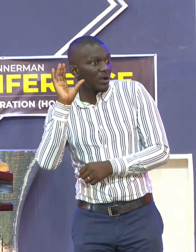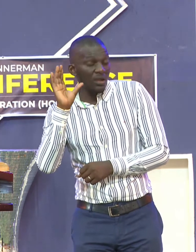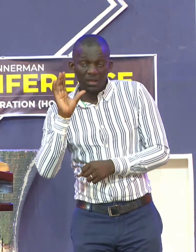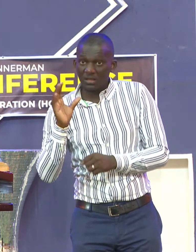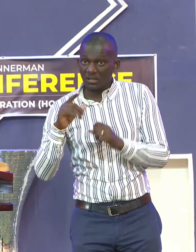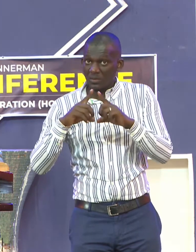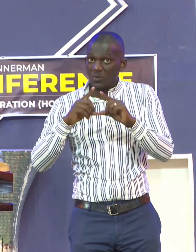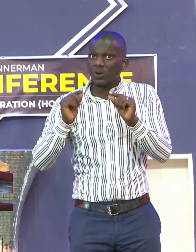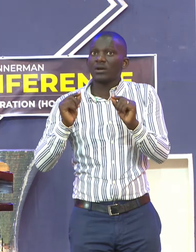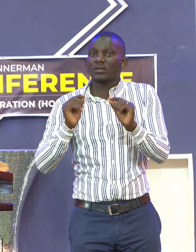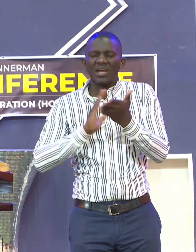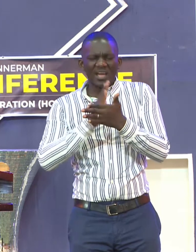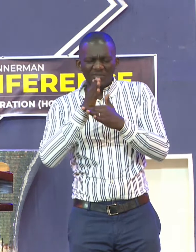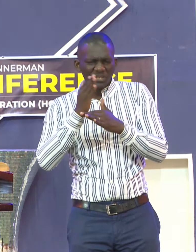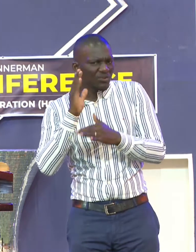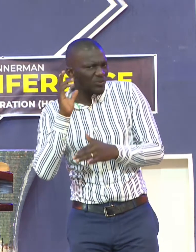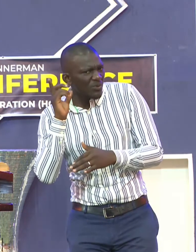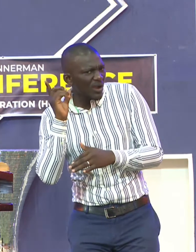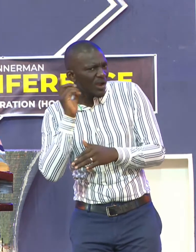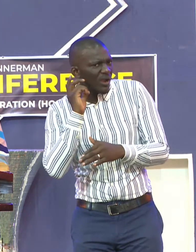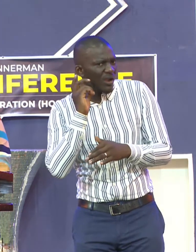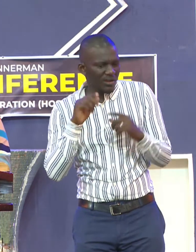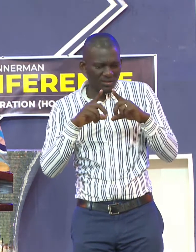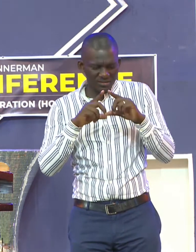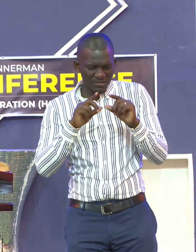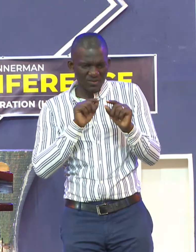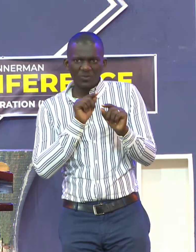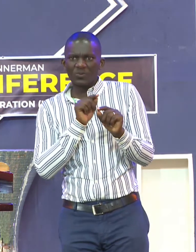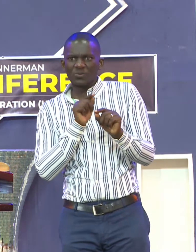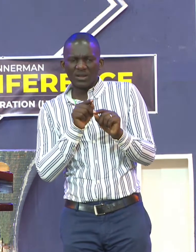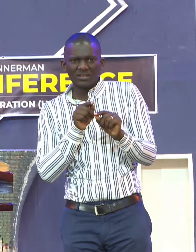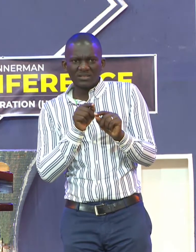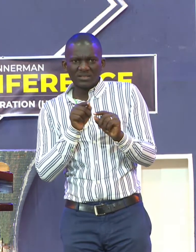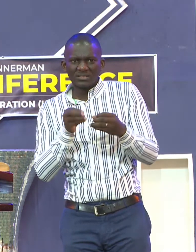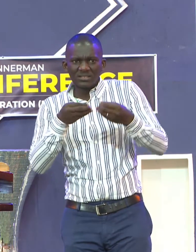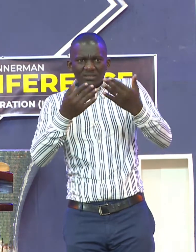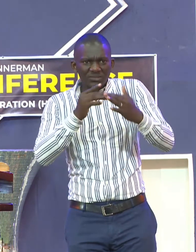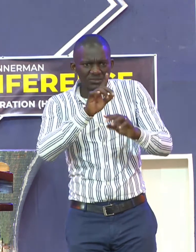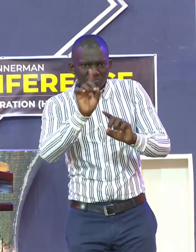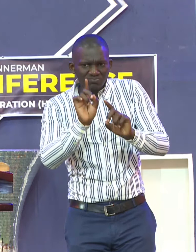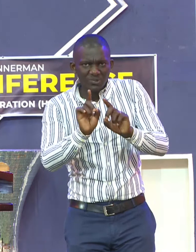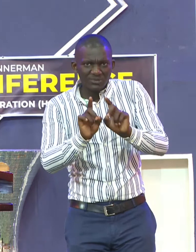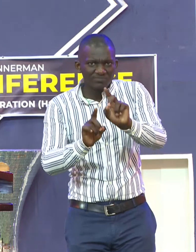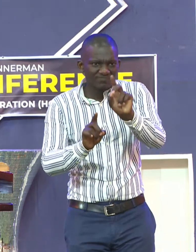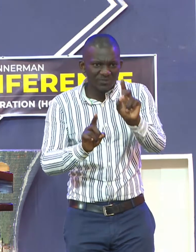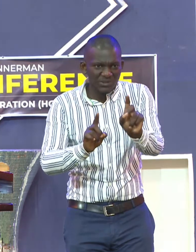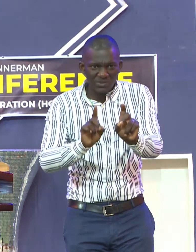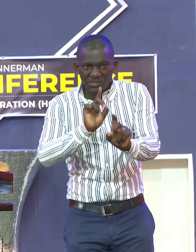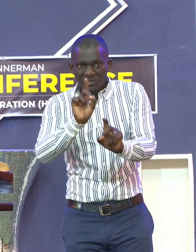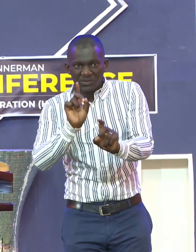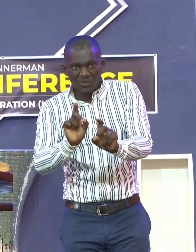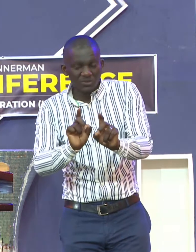word. And when you hear the word, the word gives you questions.